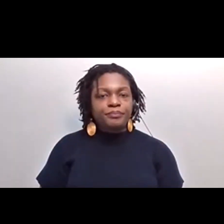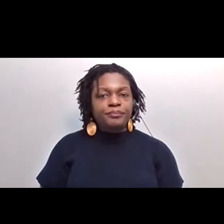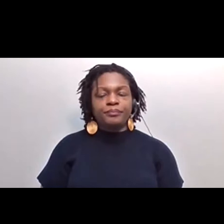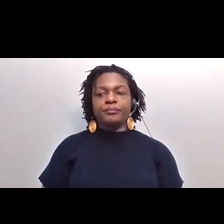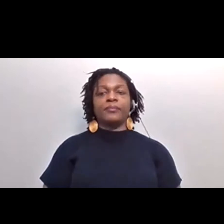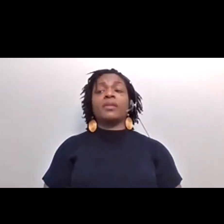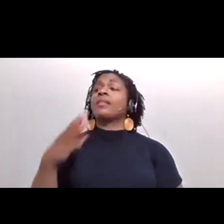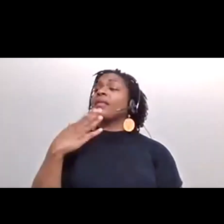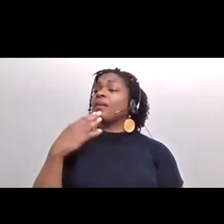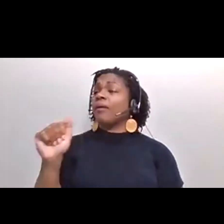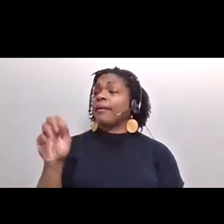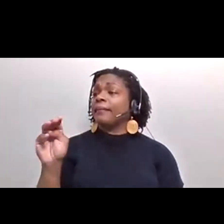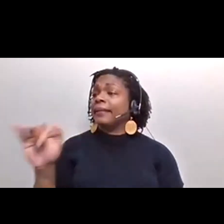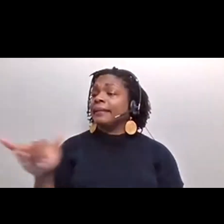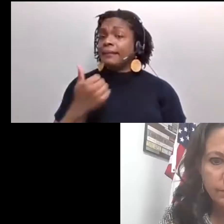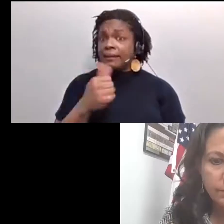updates?